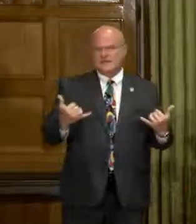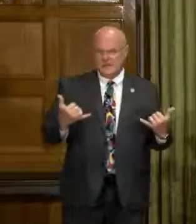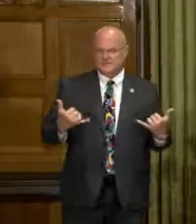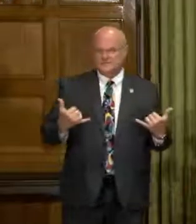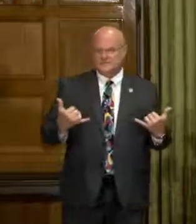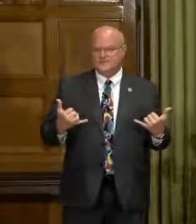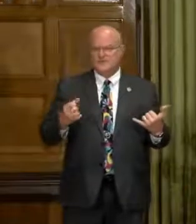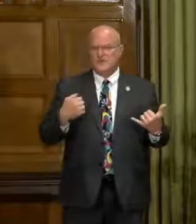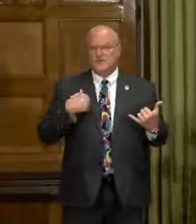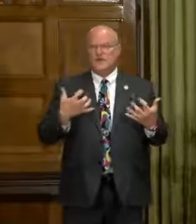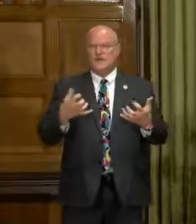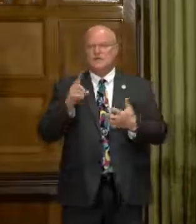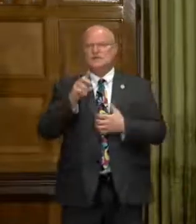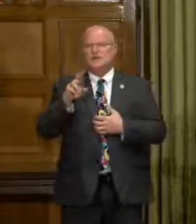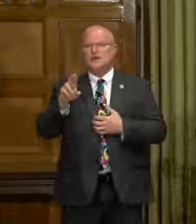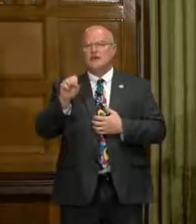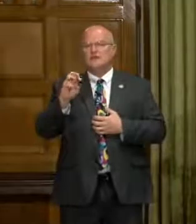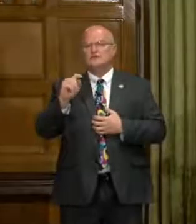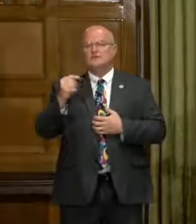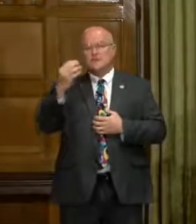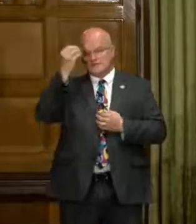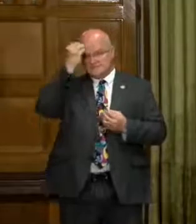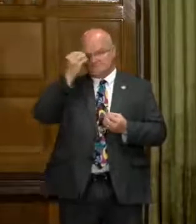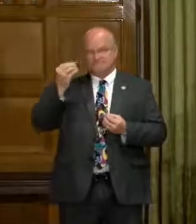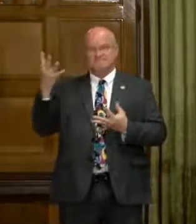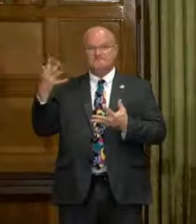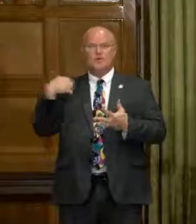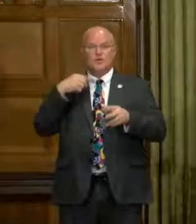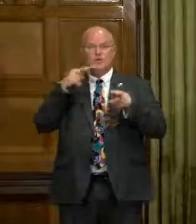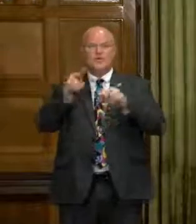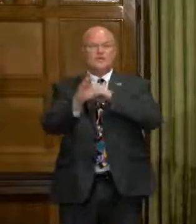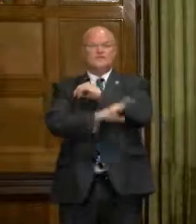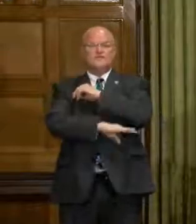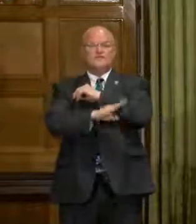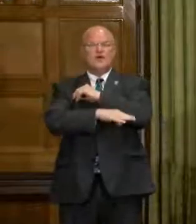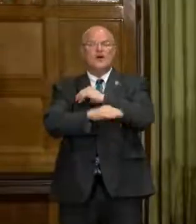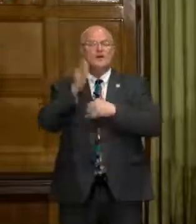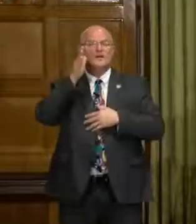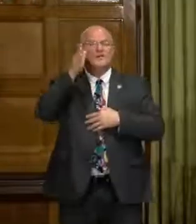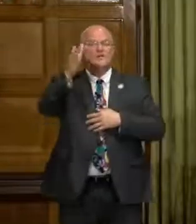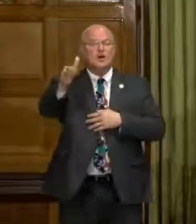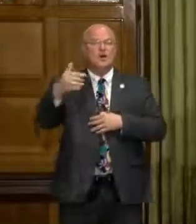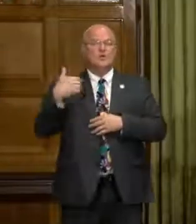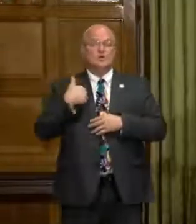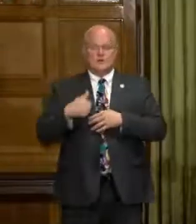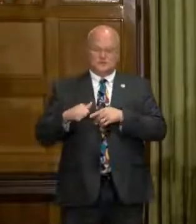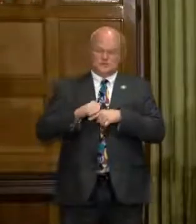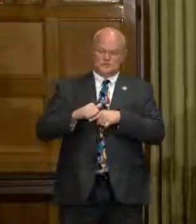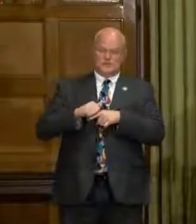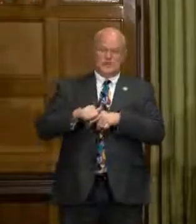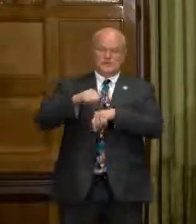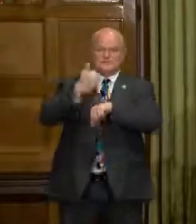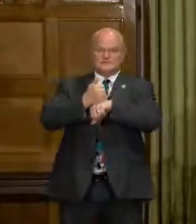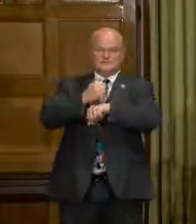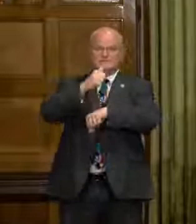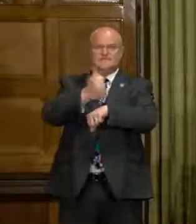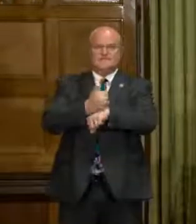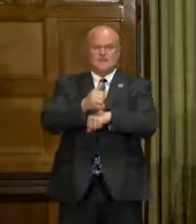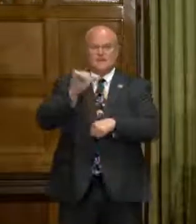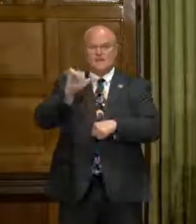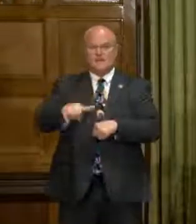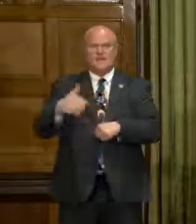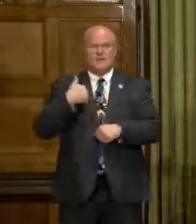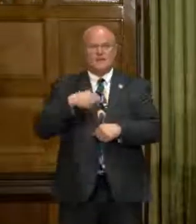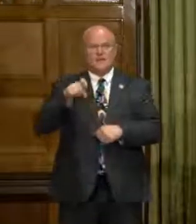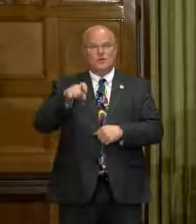now. And I want Dr. Smith to know that as we look at the fall and further, we will train and put into place those